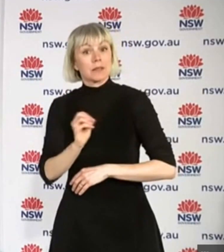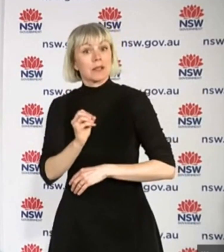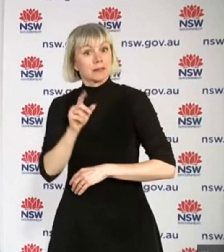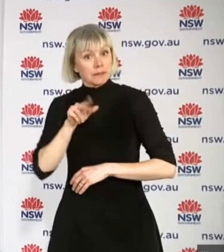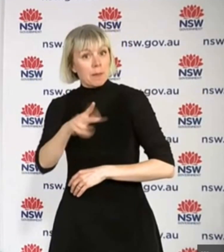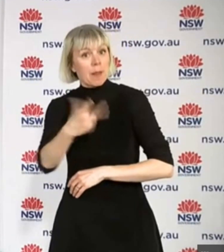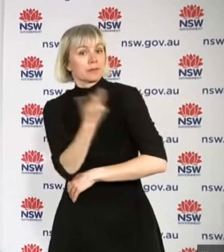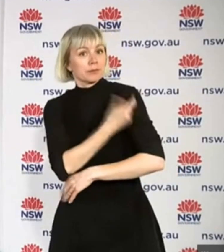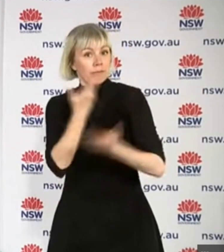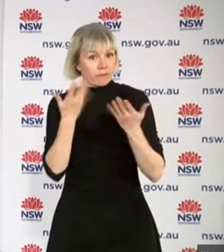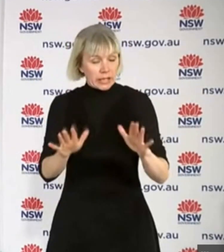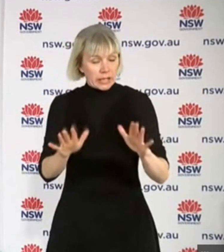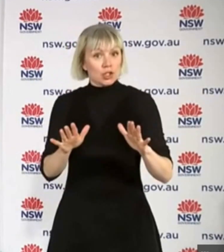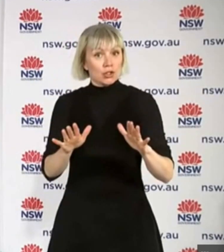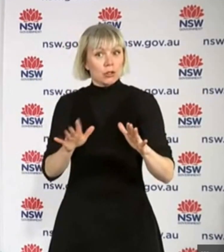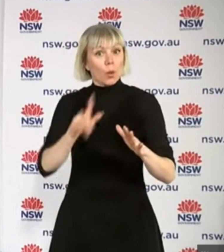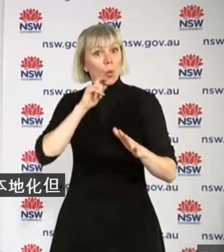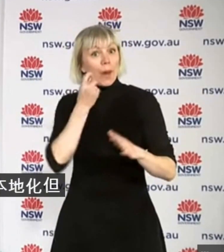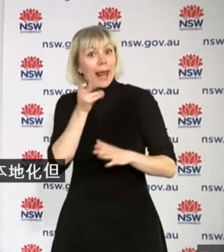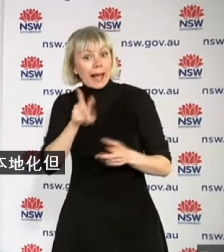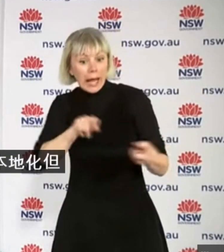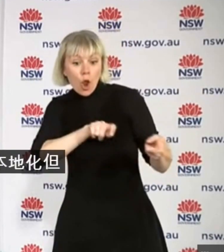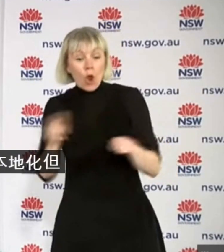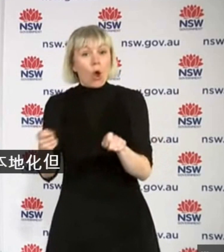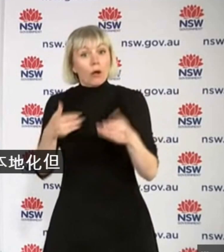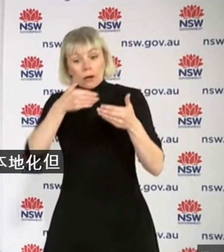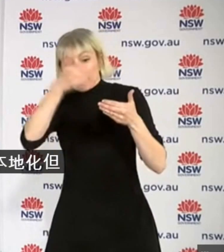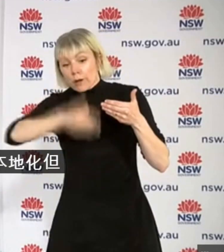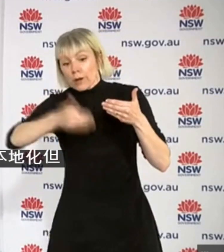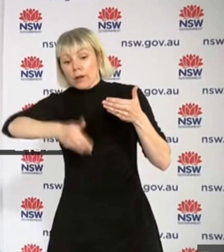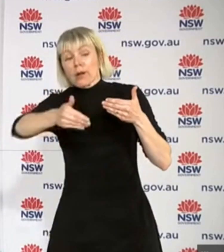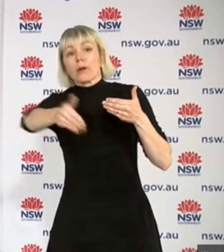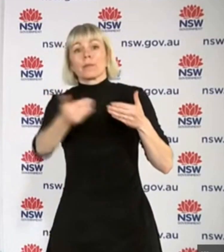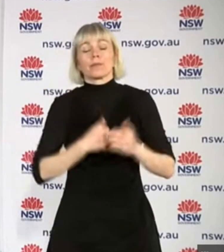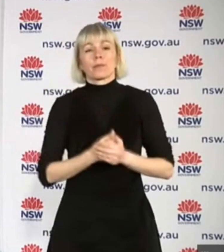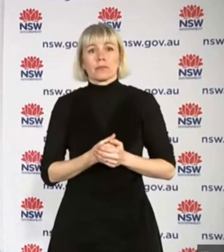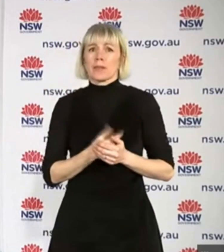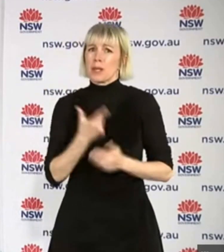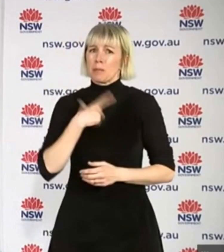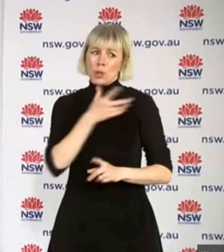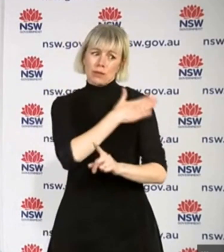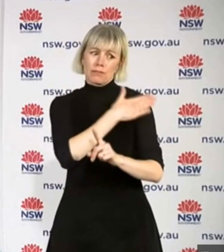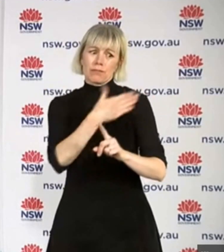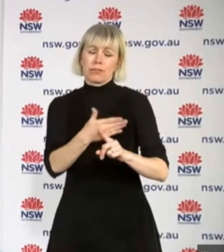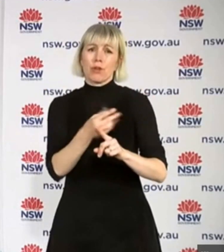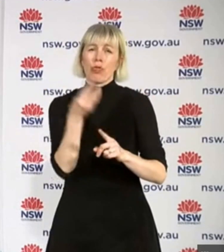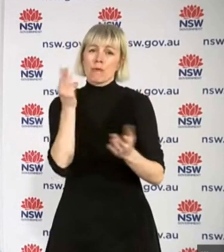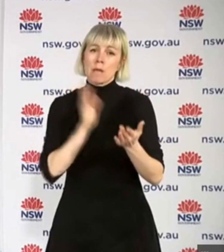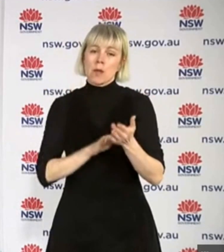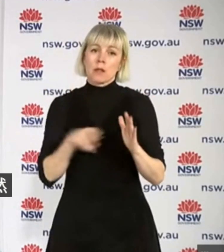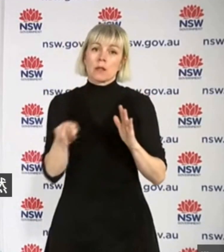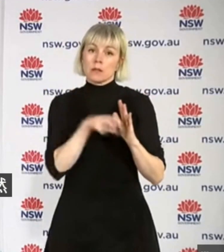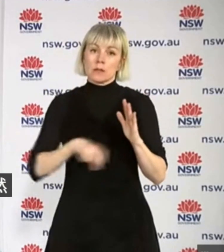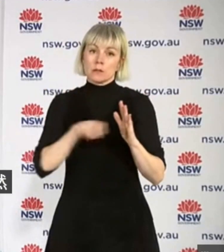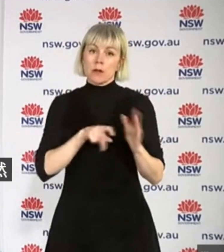lockdown again? I know you've said localised, but, you know, like a 3-month block of being locked down. Is this going to happen again?